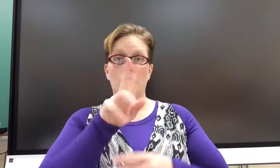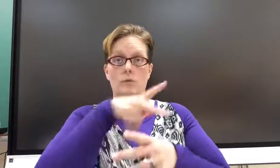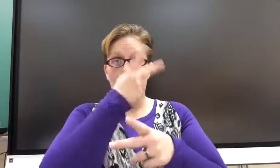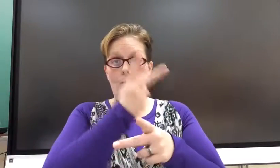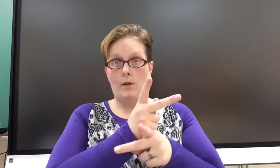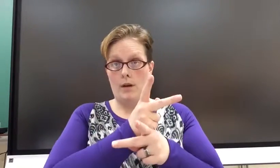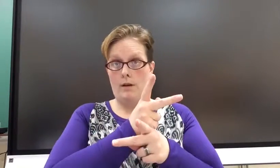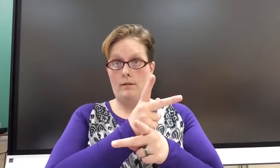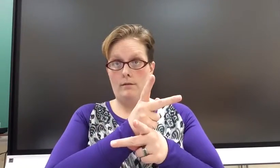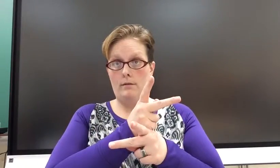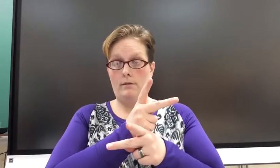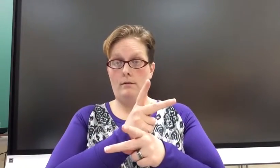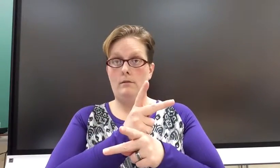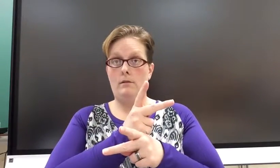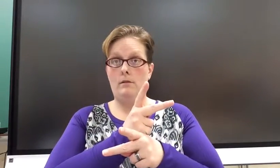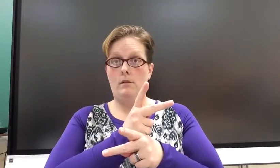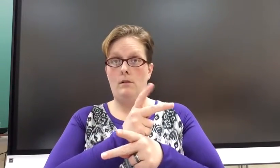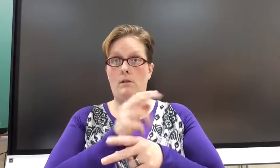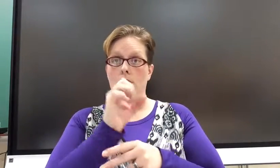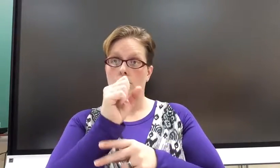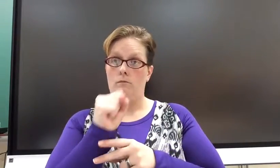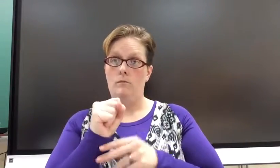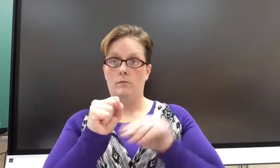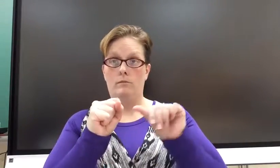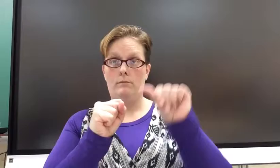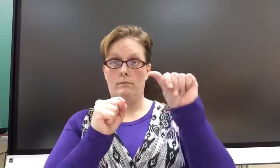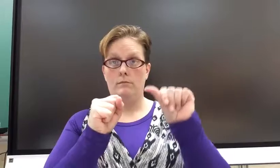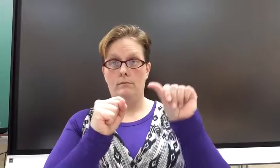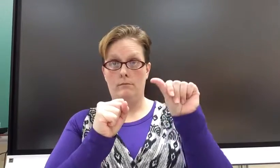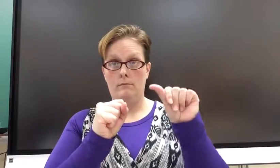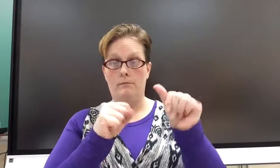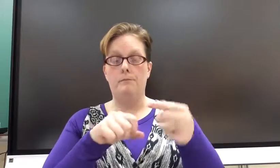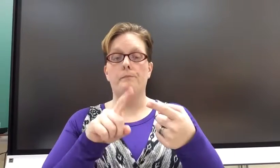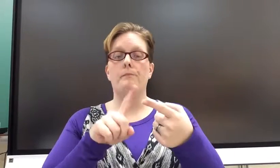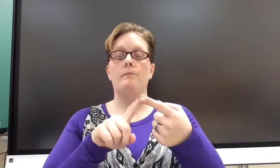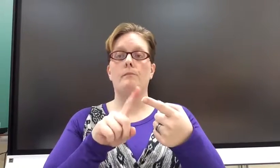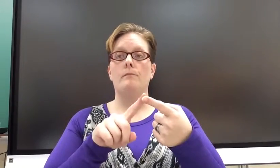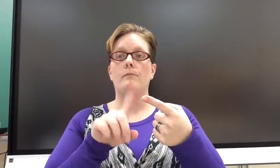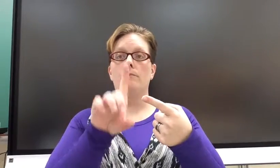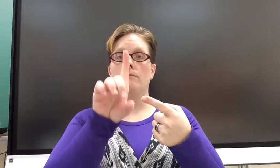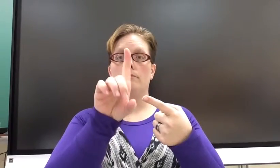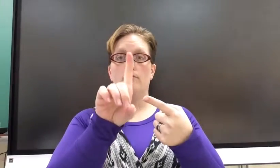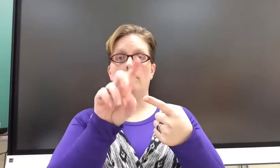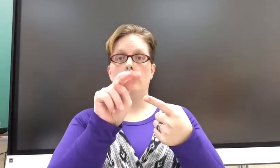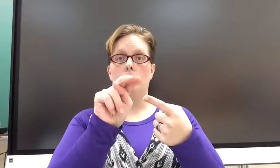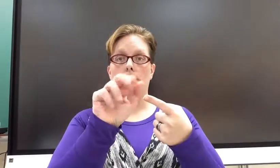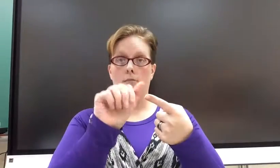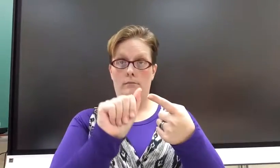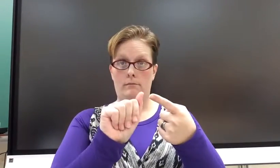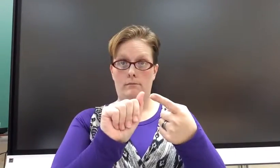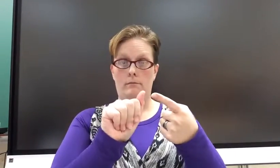And there are 2 kinds of nucleic acid. The first one is